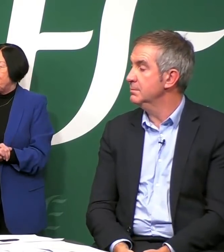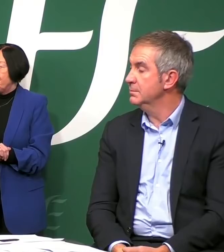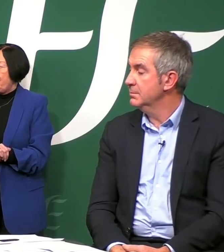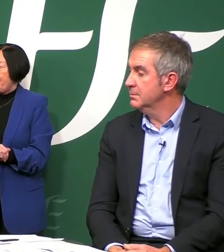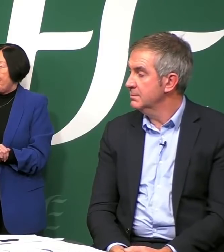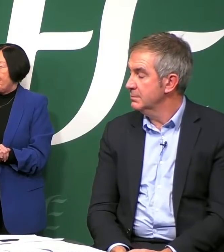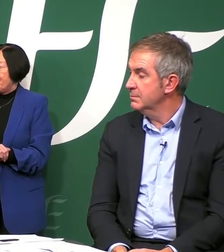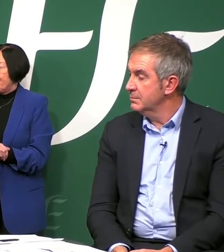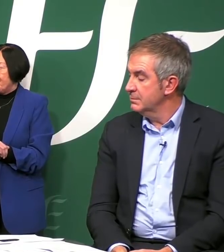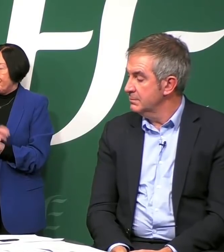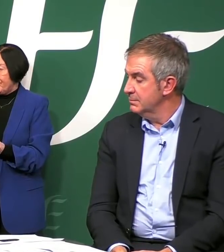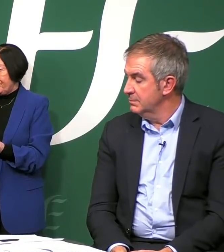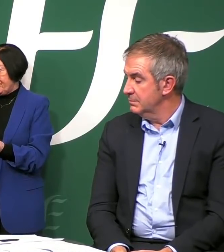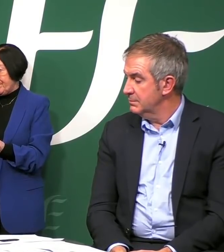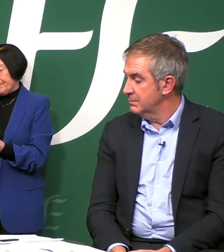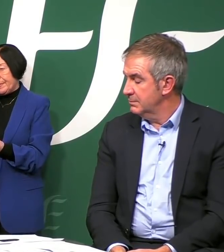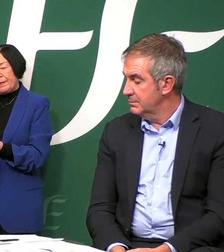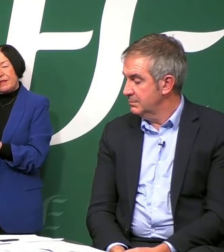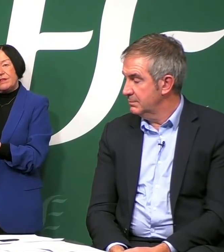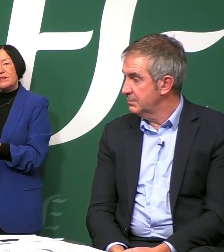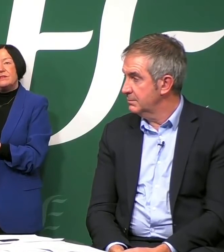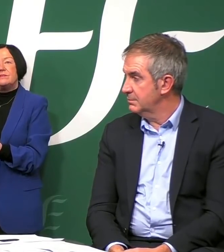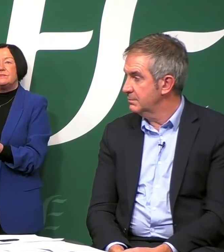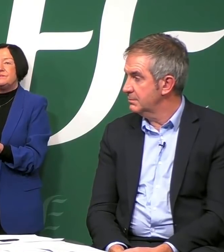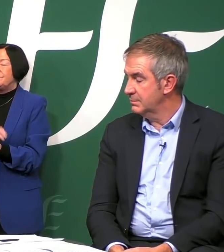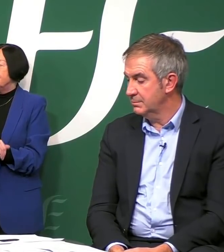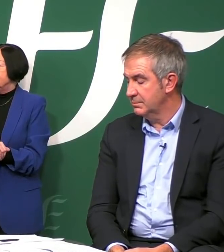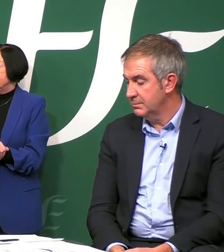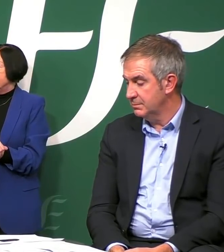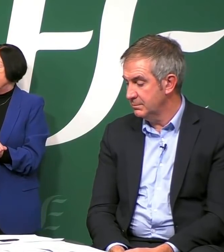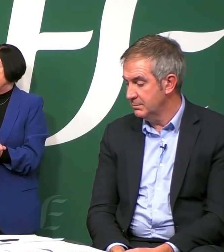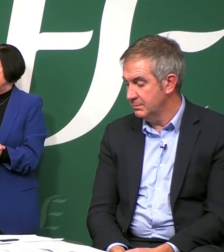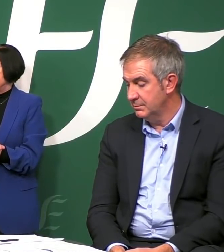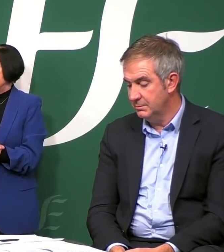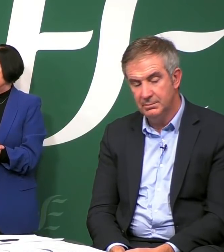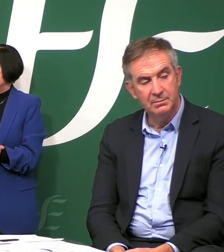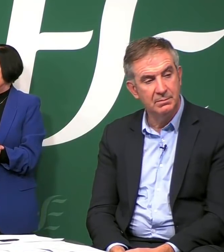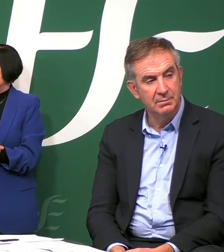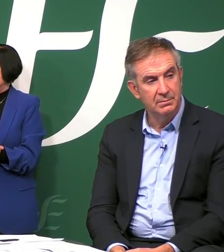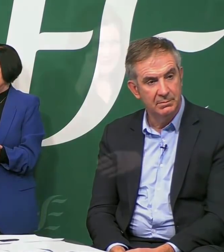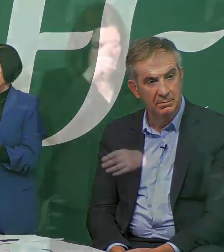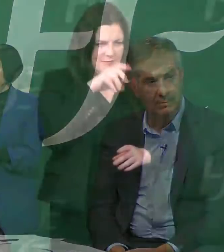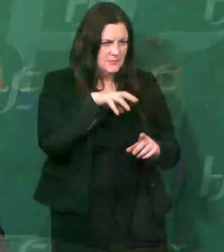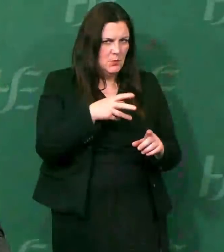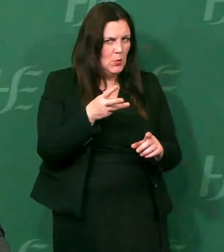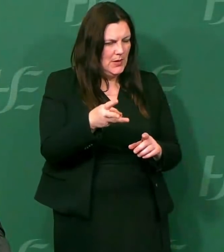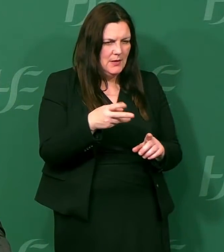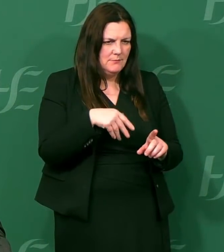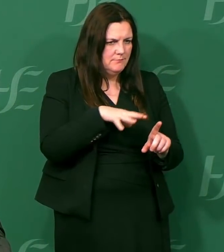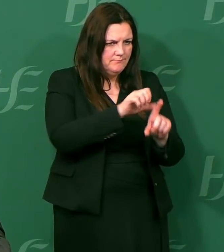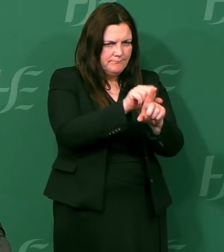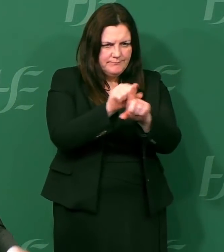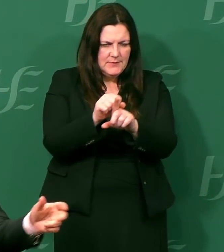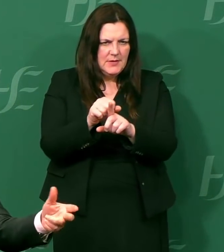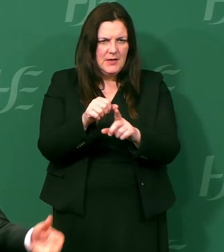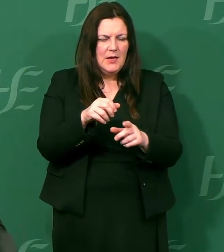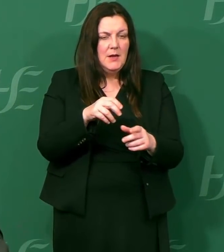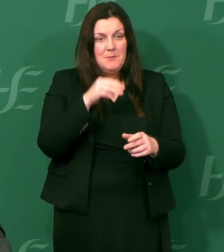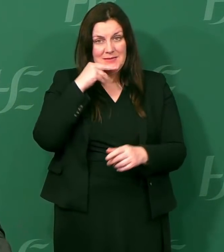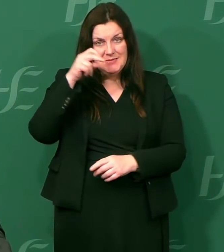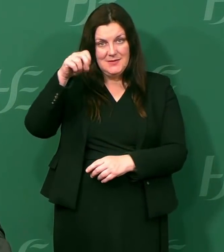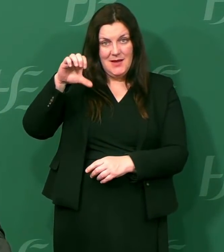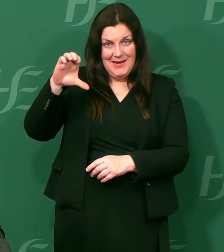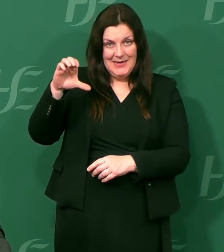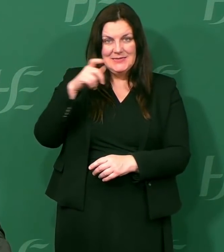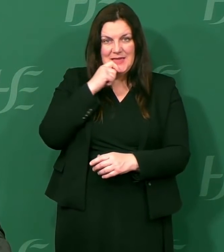points to what the guys said. We know it's going to be extremely difficult to identify those that NIAC have highly recommended